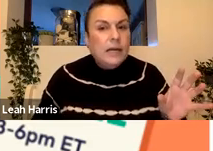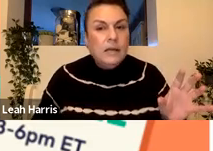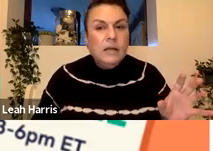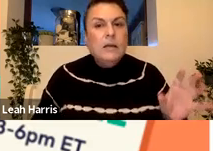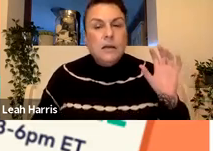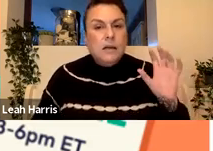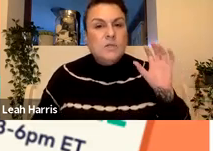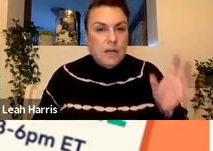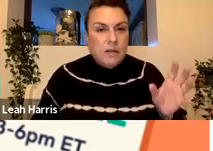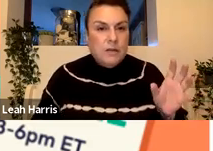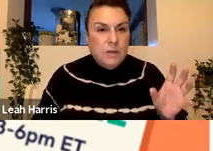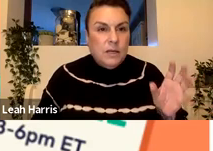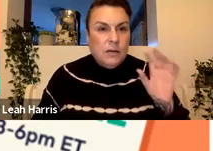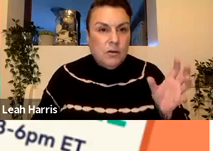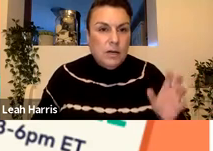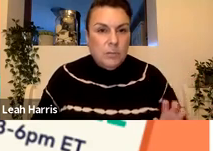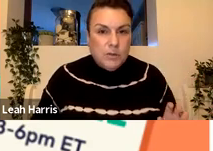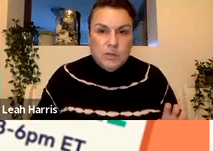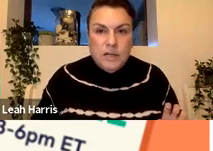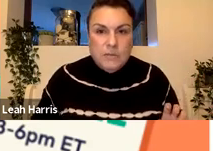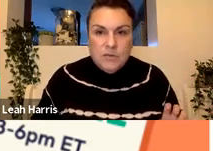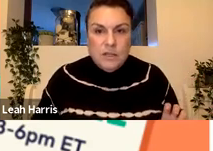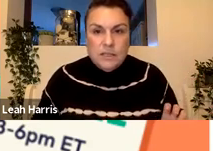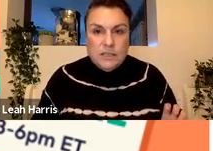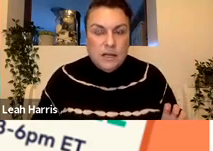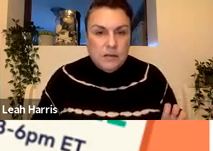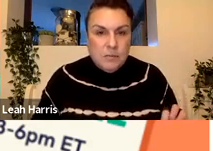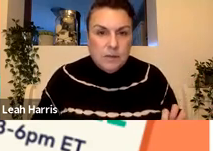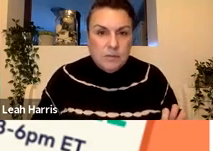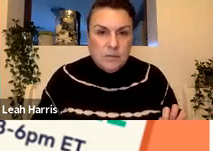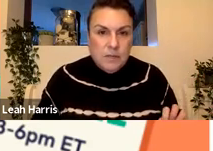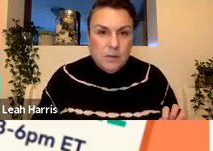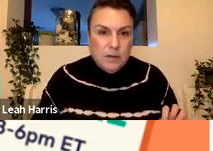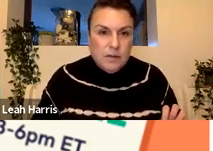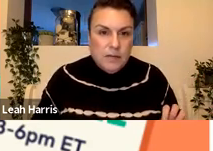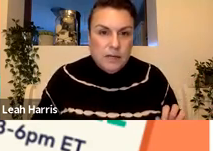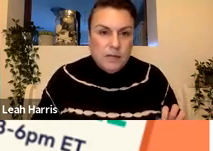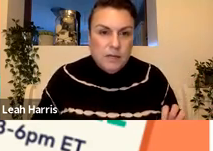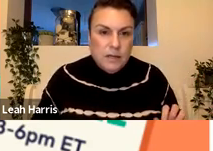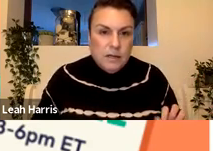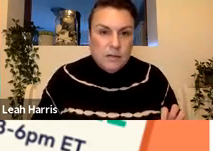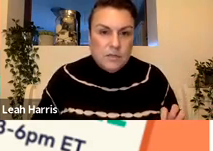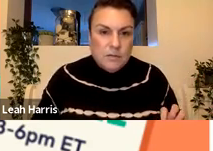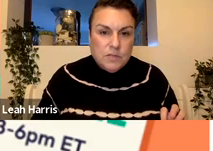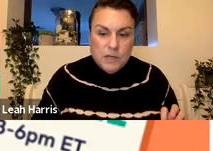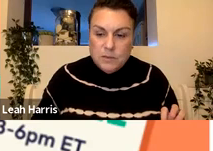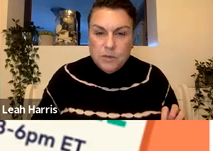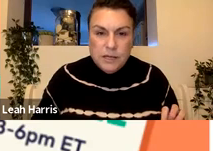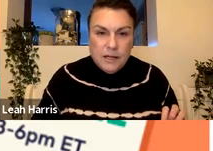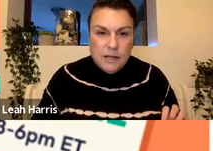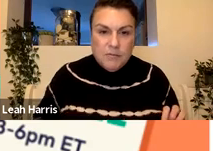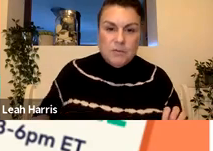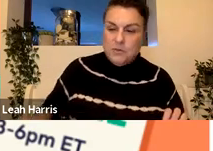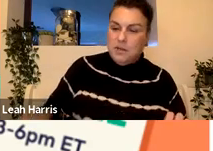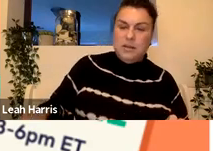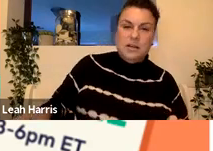guide um so that could be a great opportunity i'm definitely going to sign up um to be a part of that event um so just wanted to put